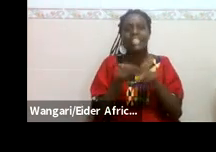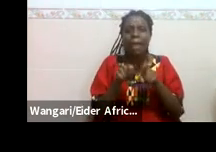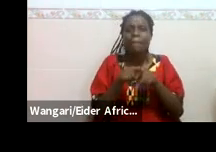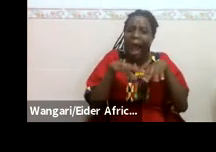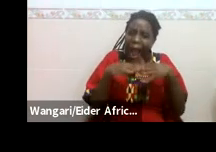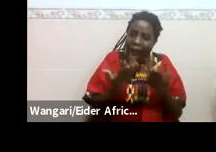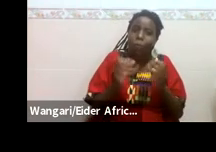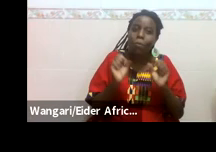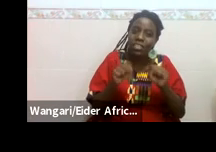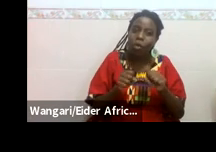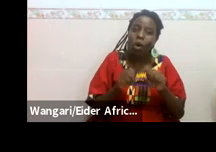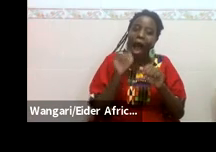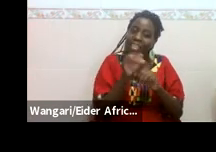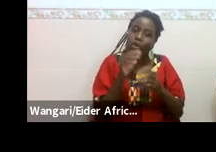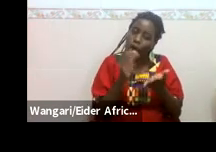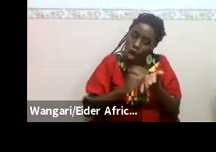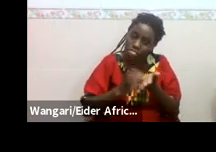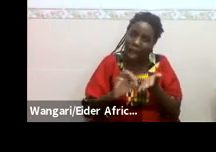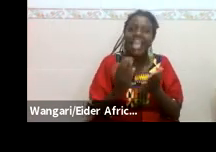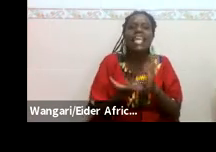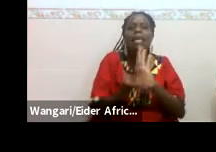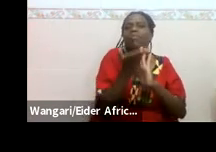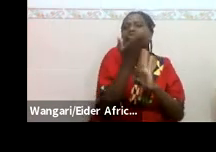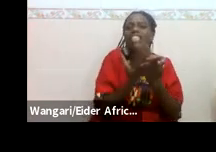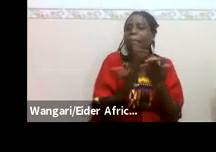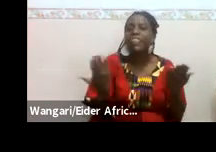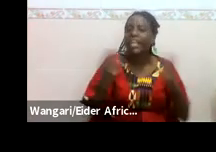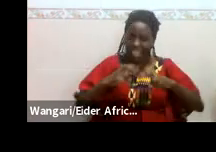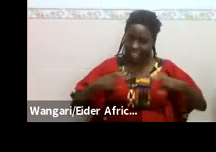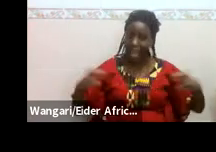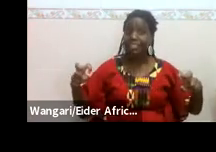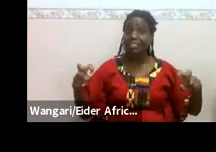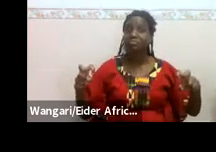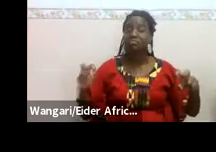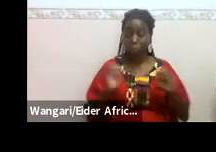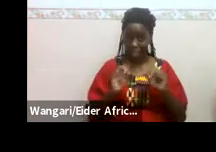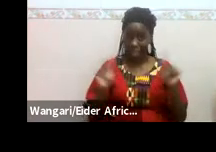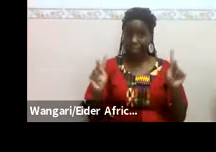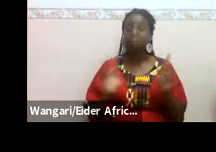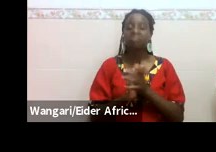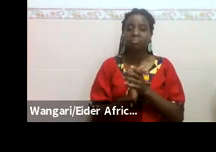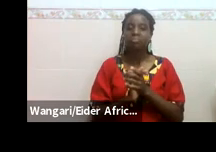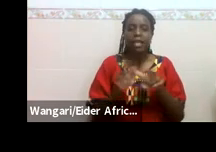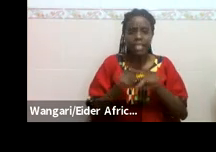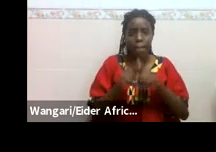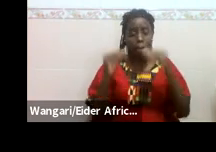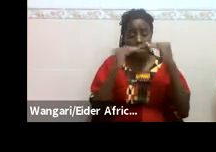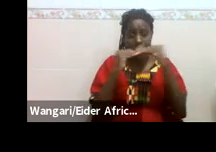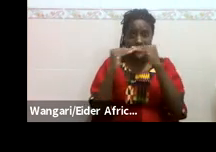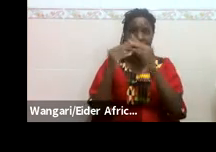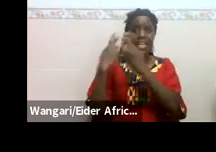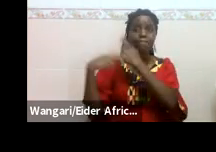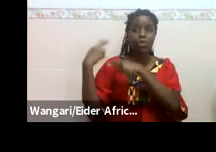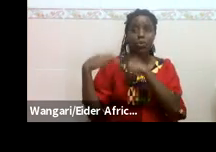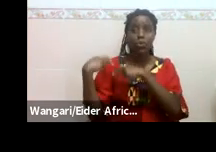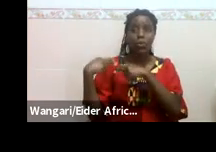to improve it. And we too often see reviews that are actually either